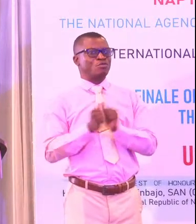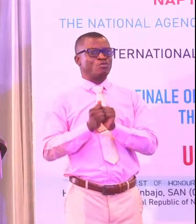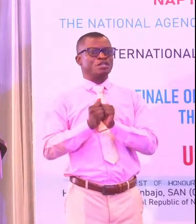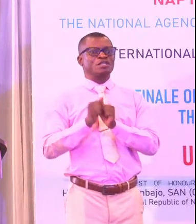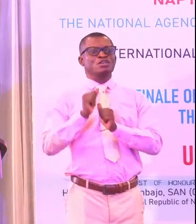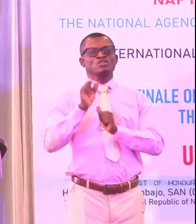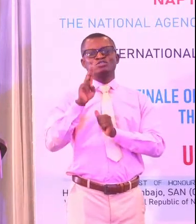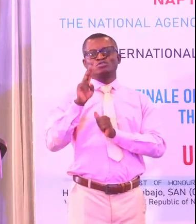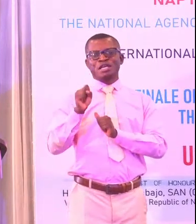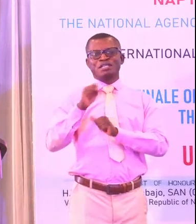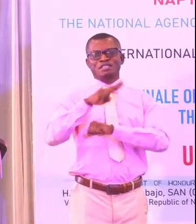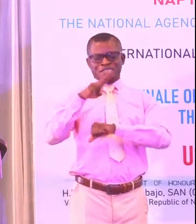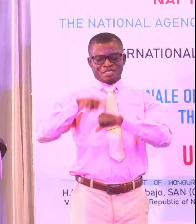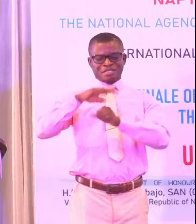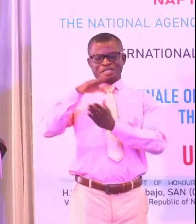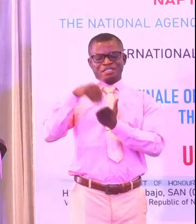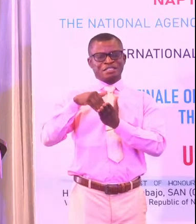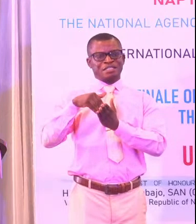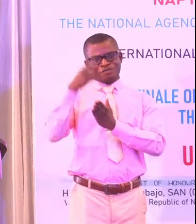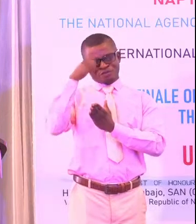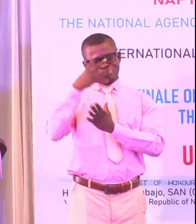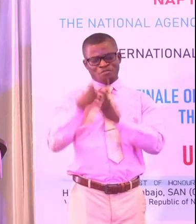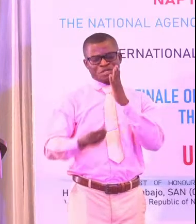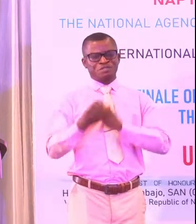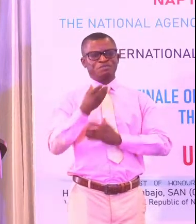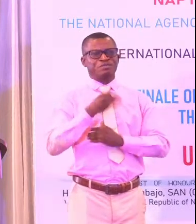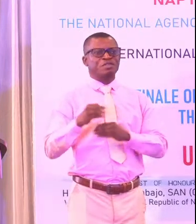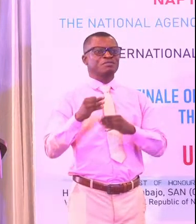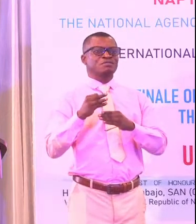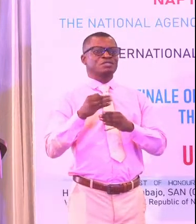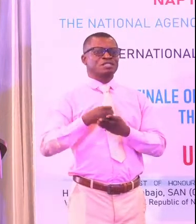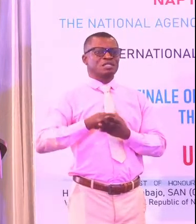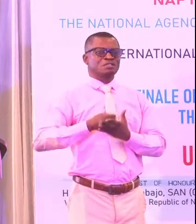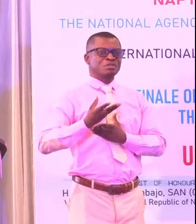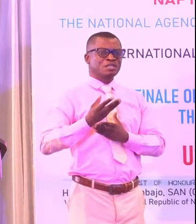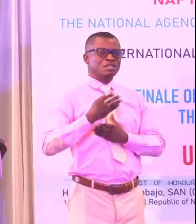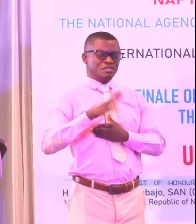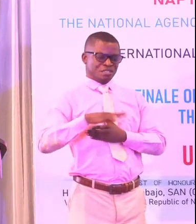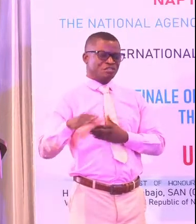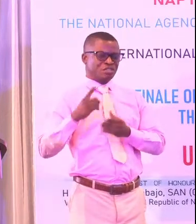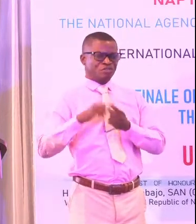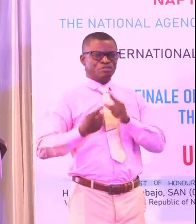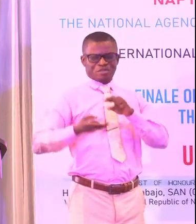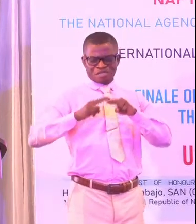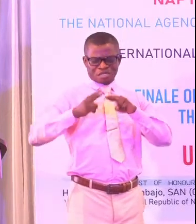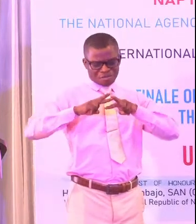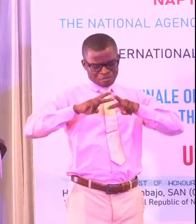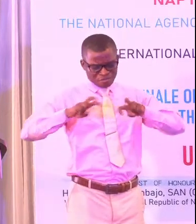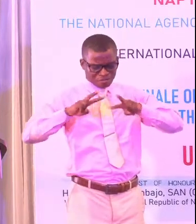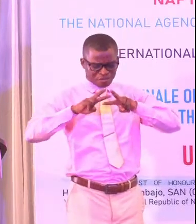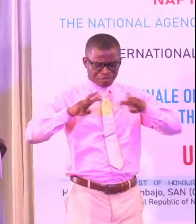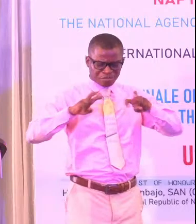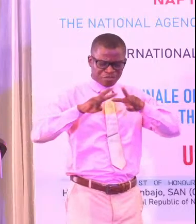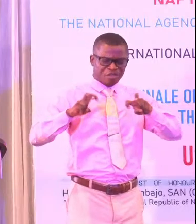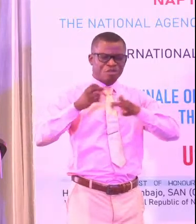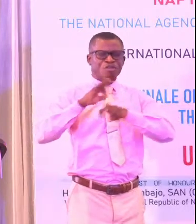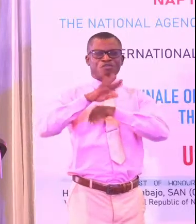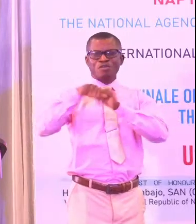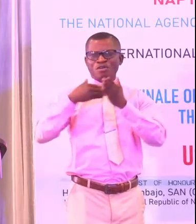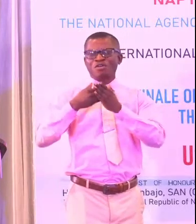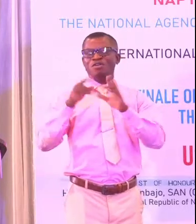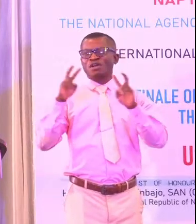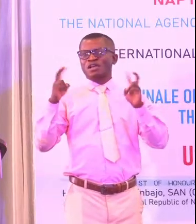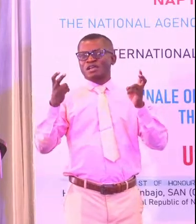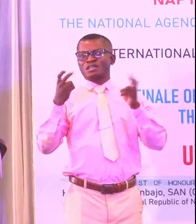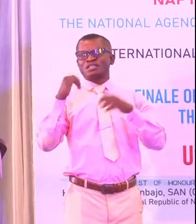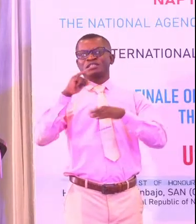Center for Missing and Exploited Children to enhance tracing and diligent investigation of all cases relating to online